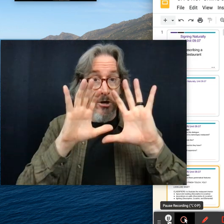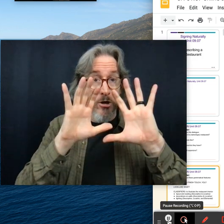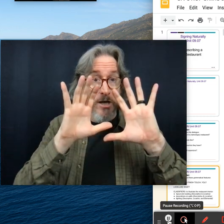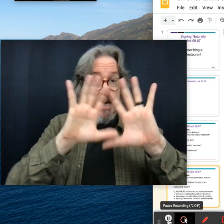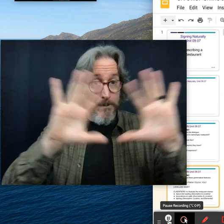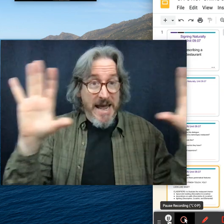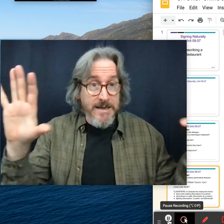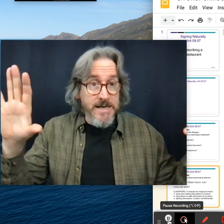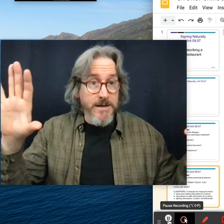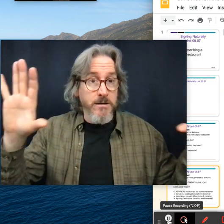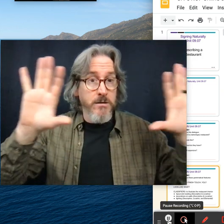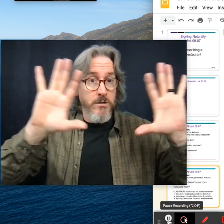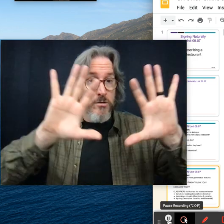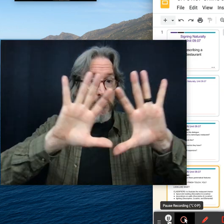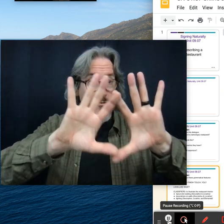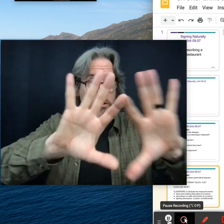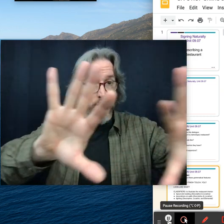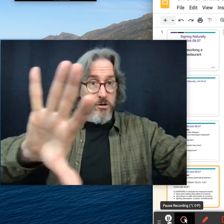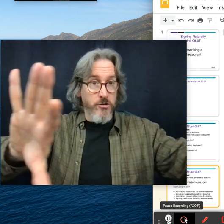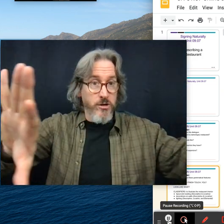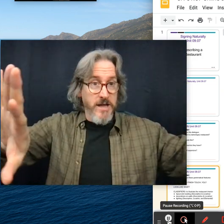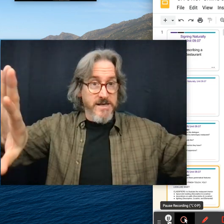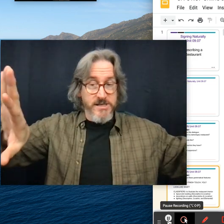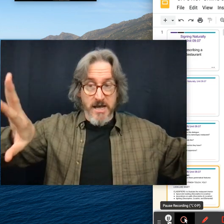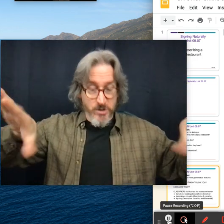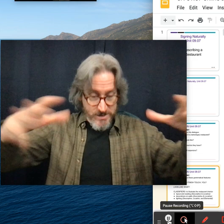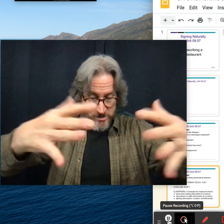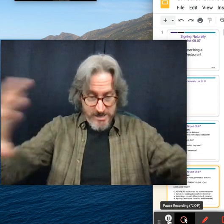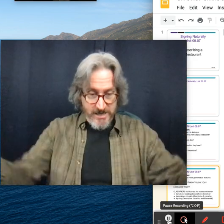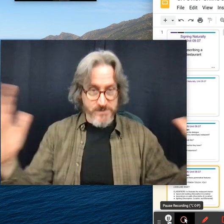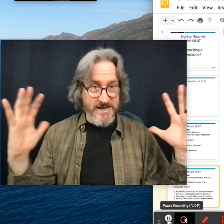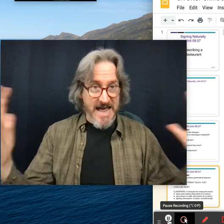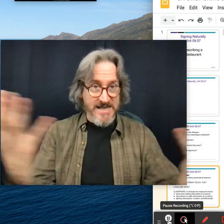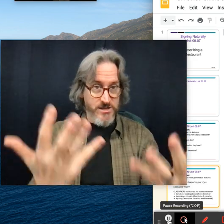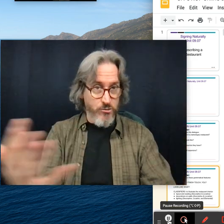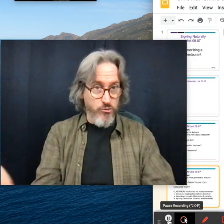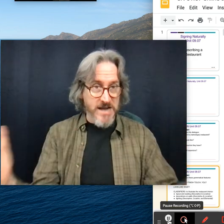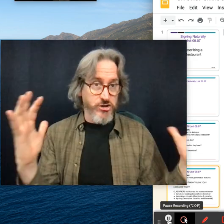be painting the